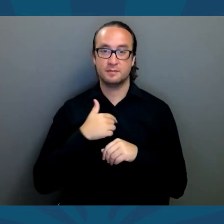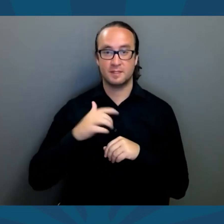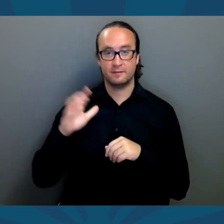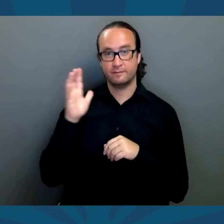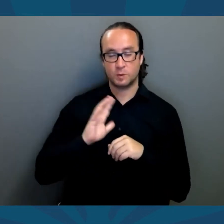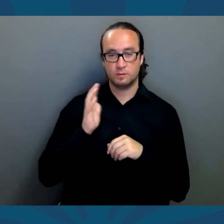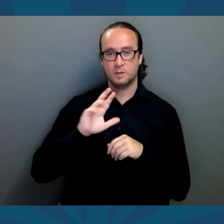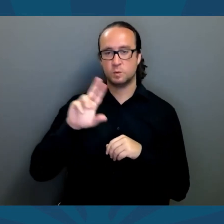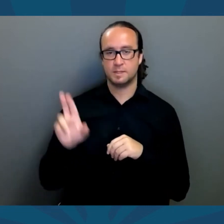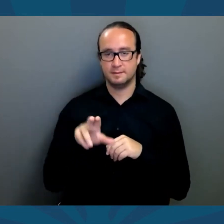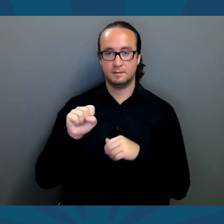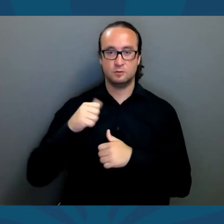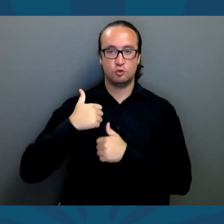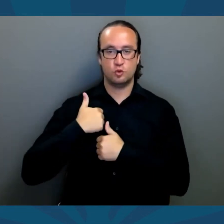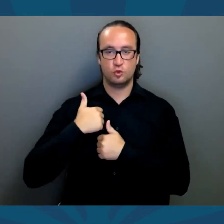administration.